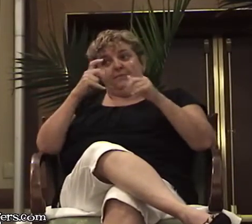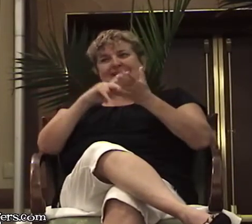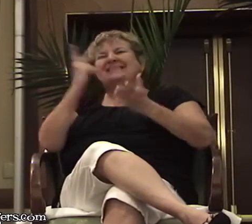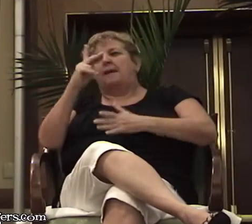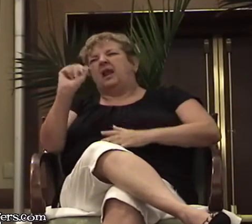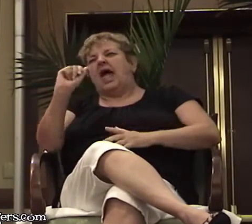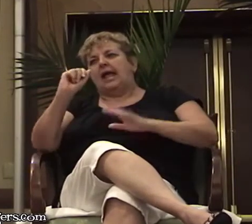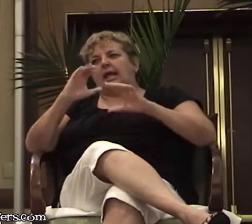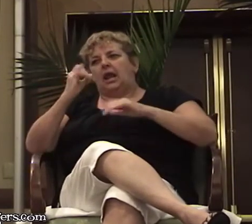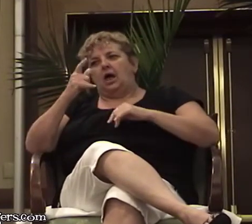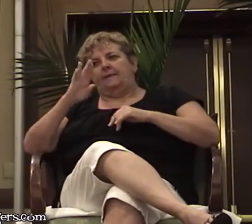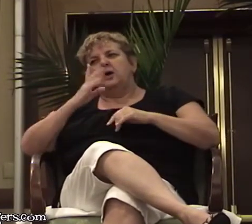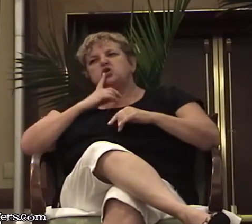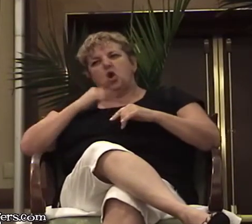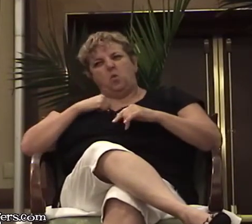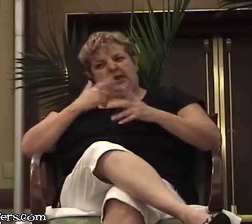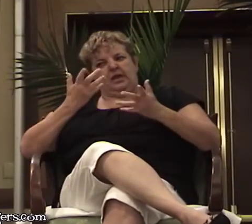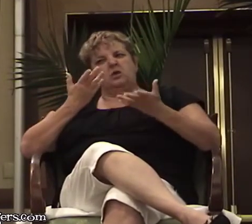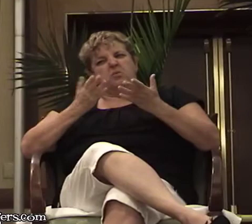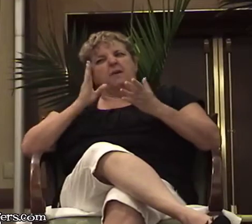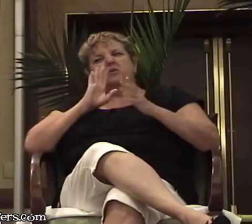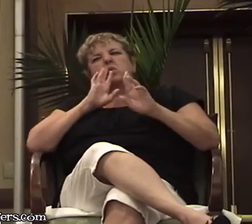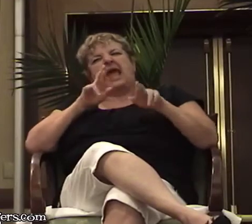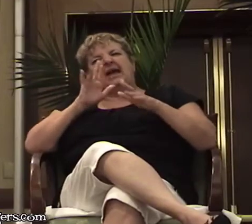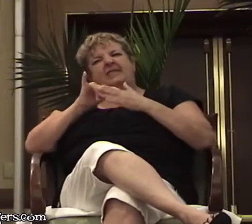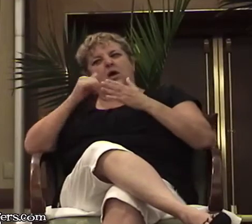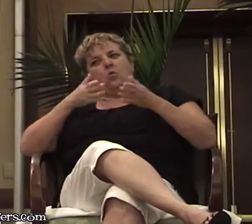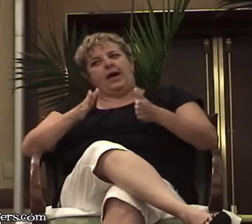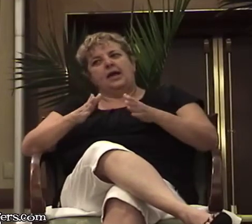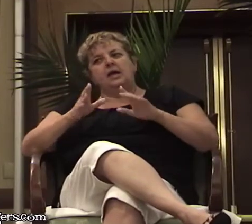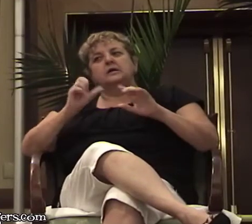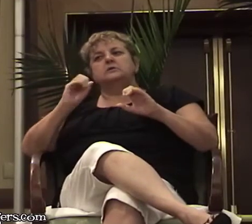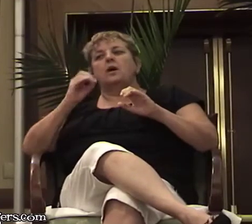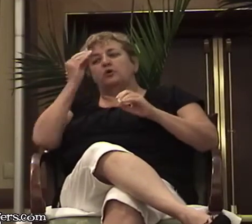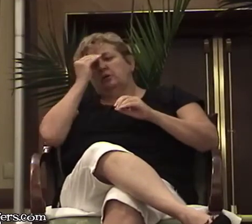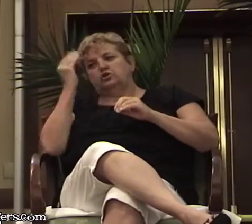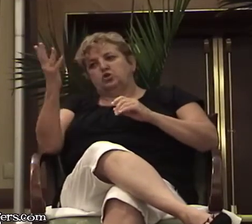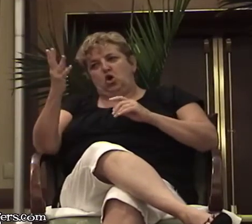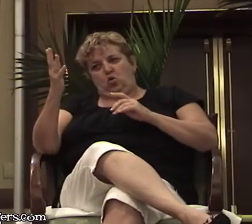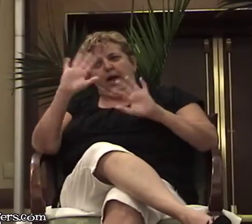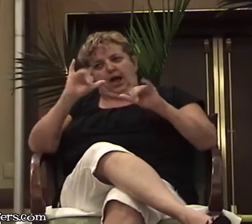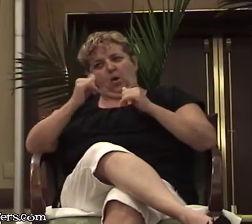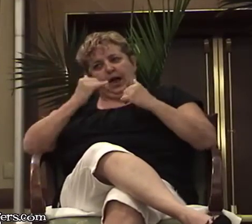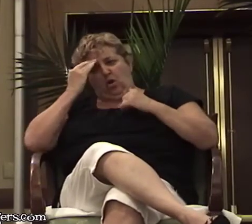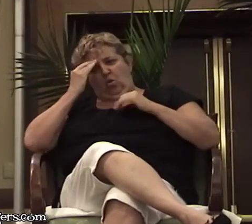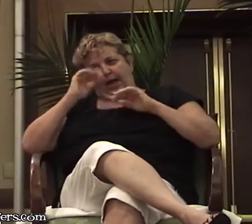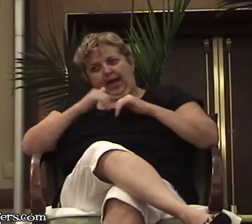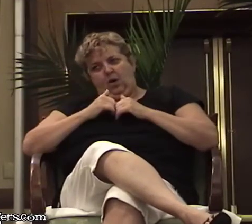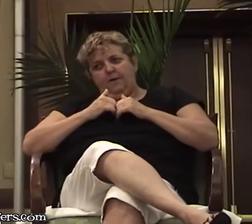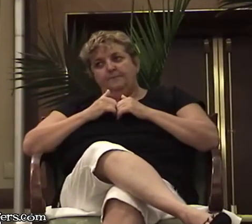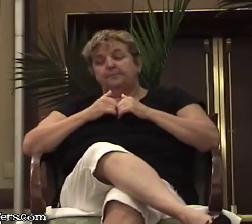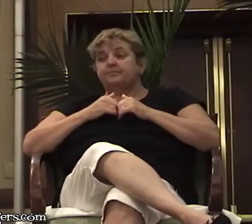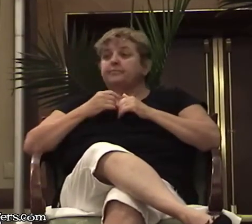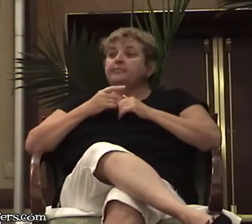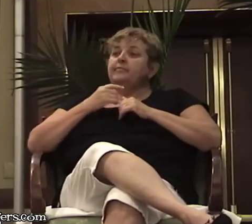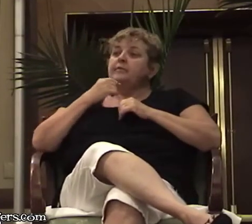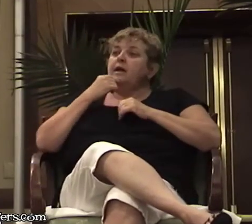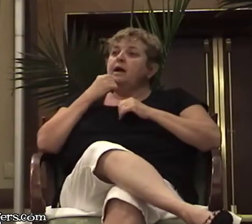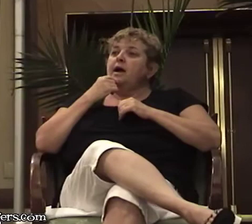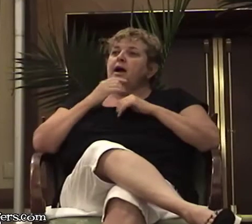information. So I'm going to give it to you the only way that I know how and the only way that you could probably receive it. And I told you I was from a family of Baptist ministers. And